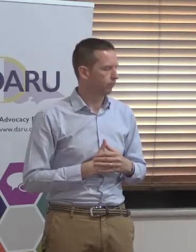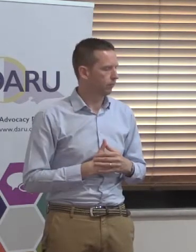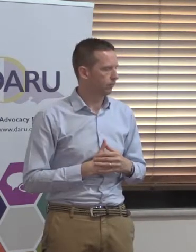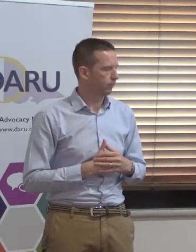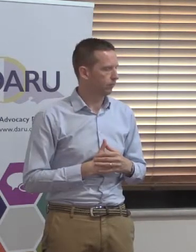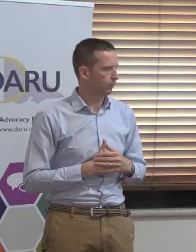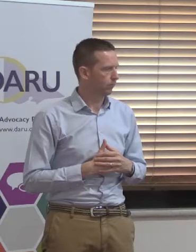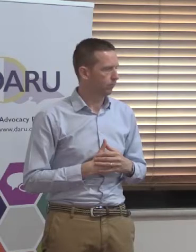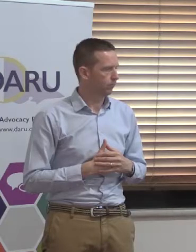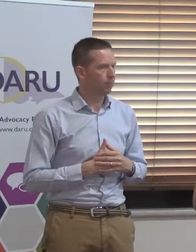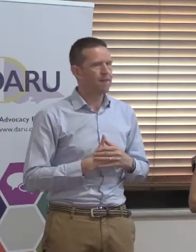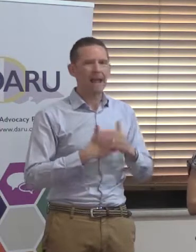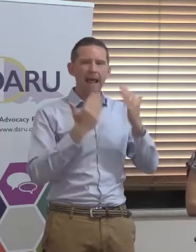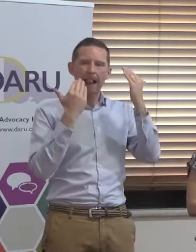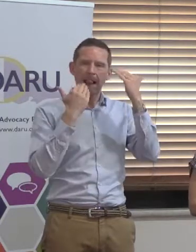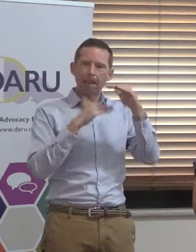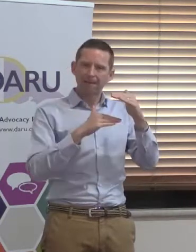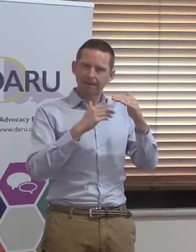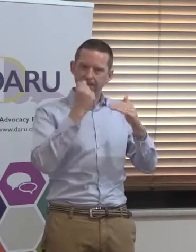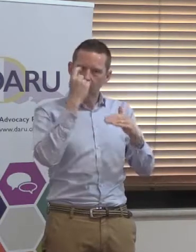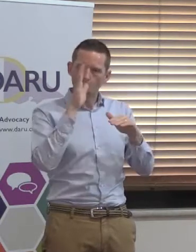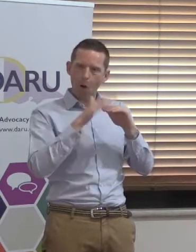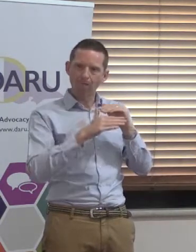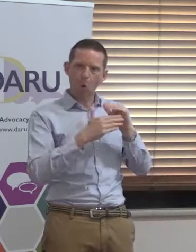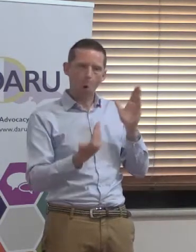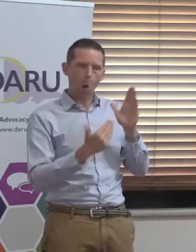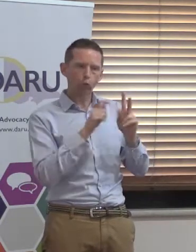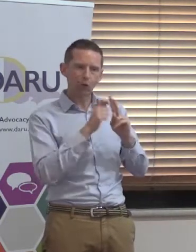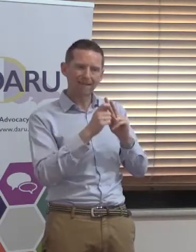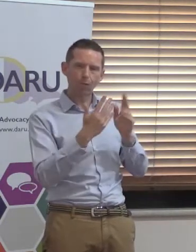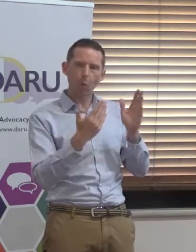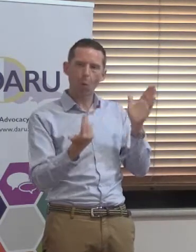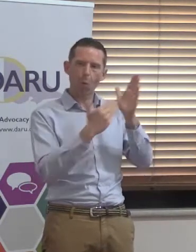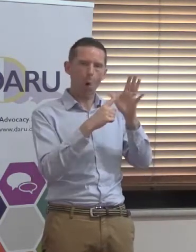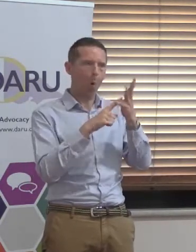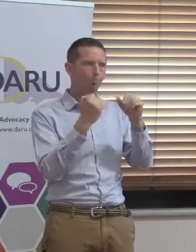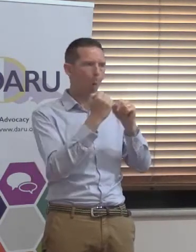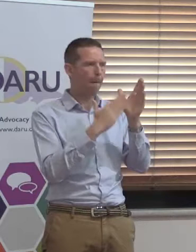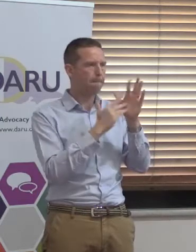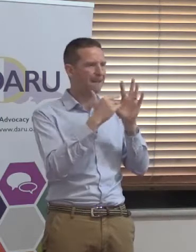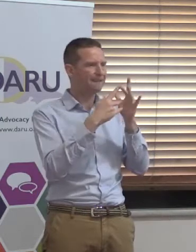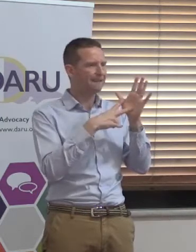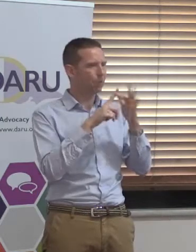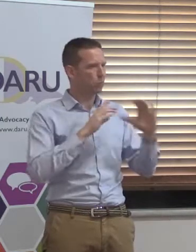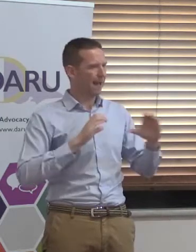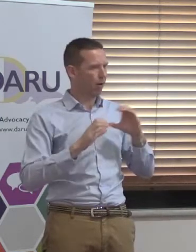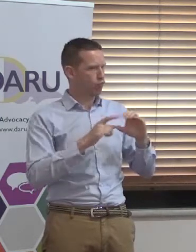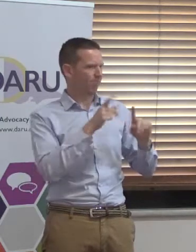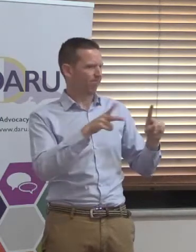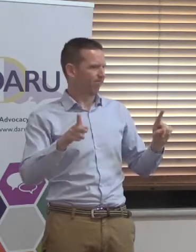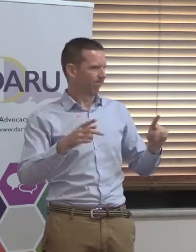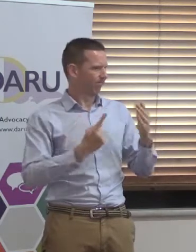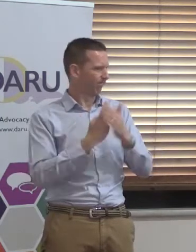Limited knowledge about alternative and augmentative communication is another common issue, and again there's